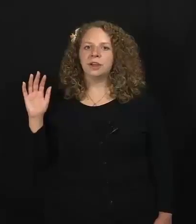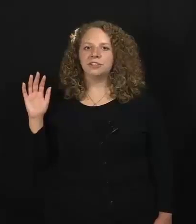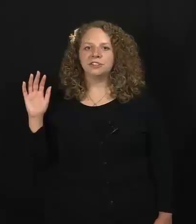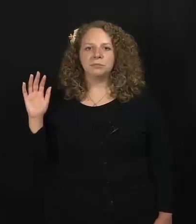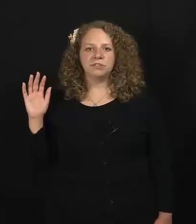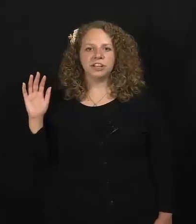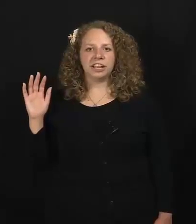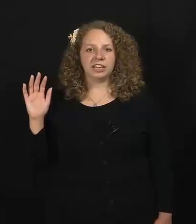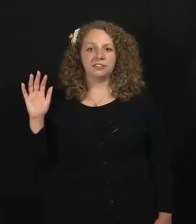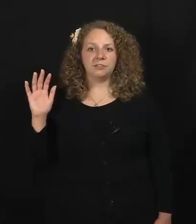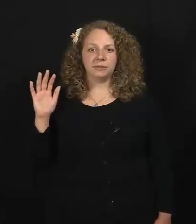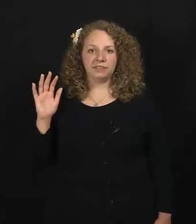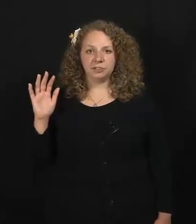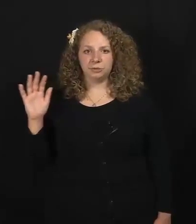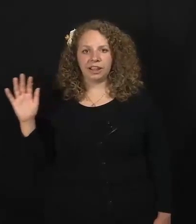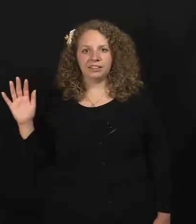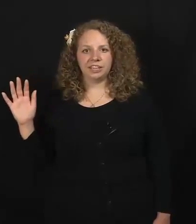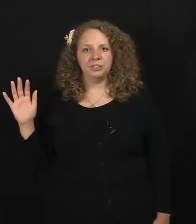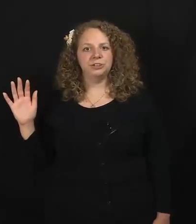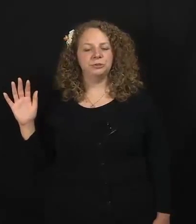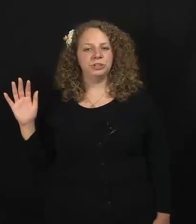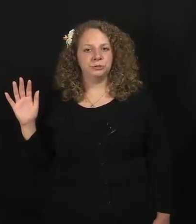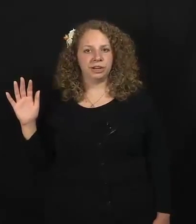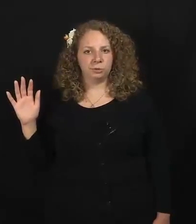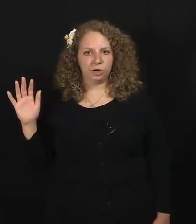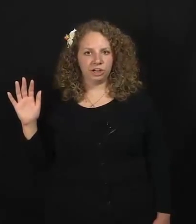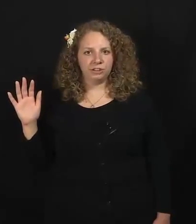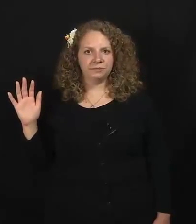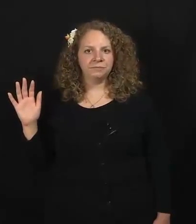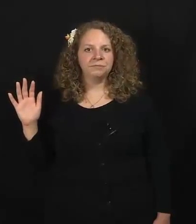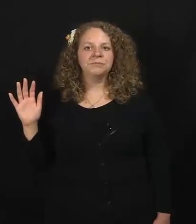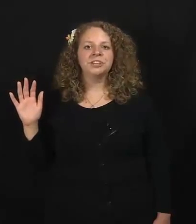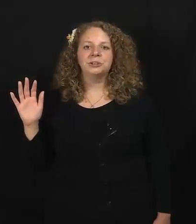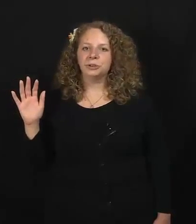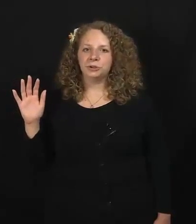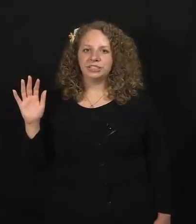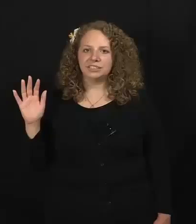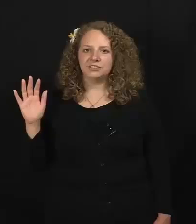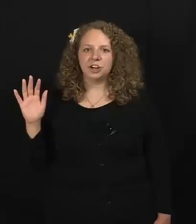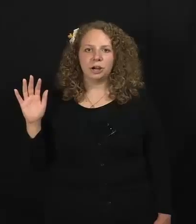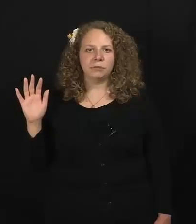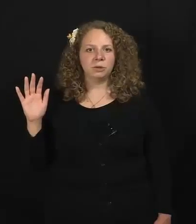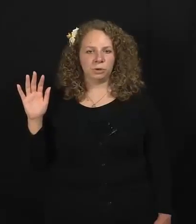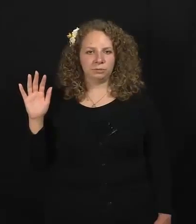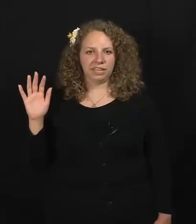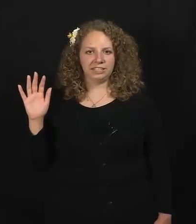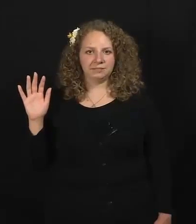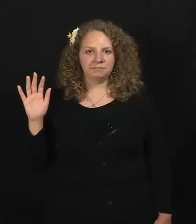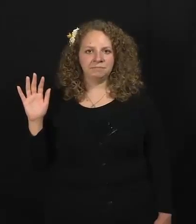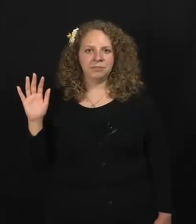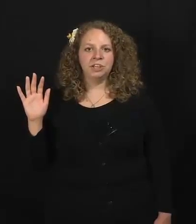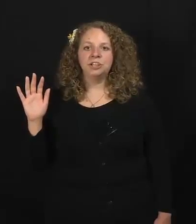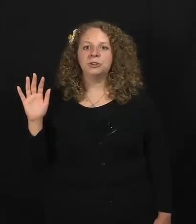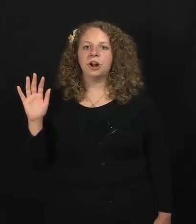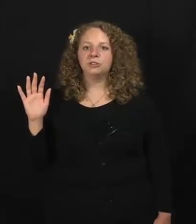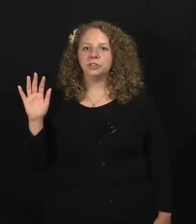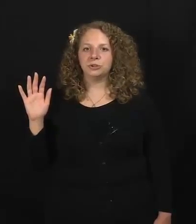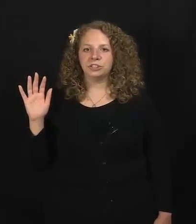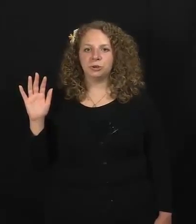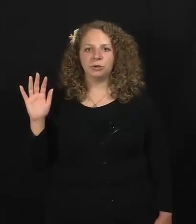Rather than moving your hand from left to right like you do when you write a word, you are going to leave your arm in one place. You're also going to hold